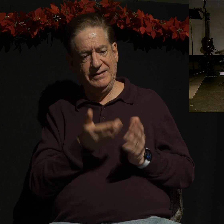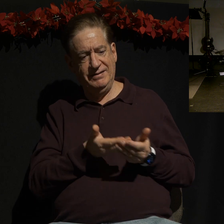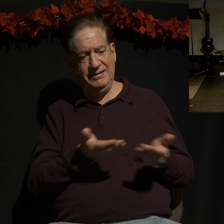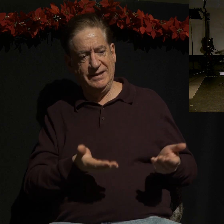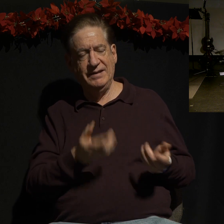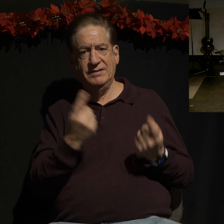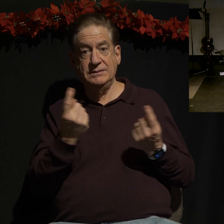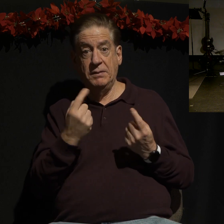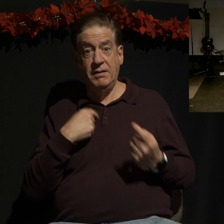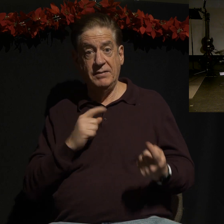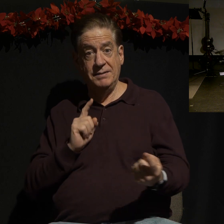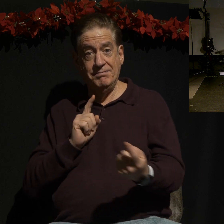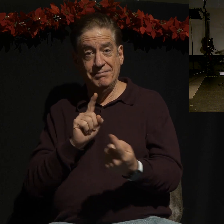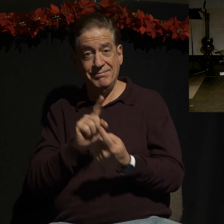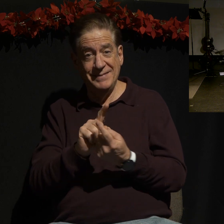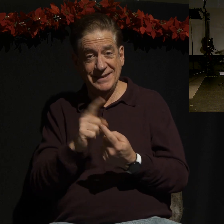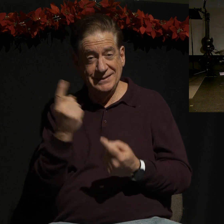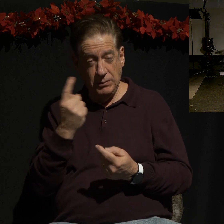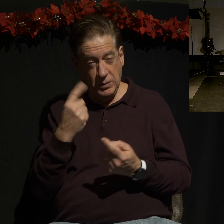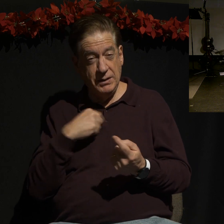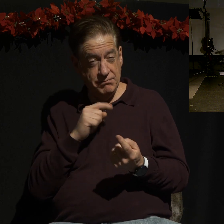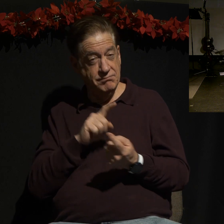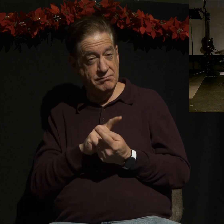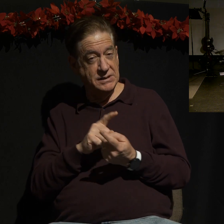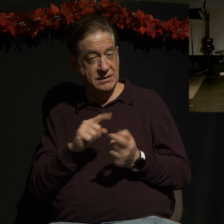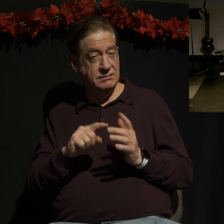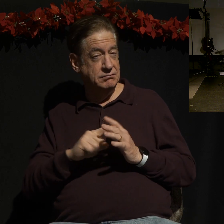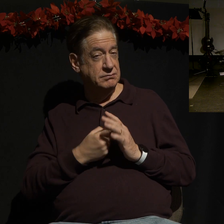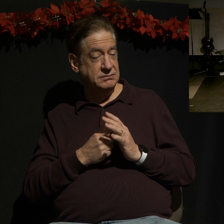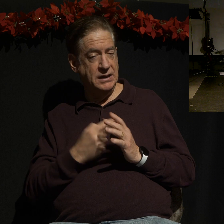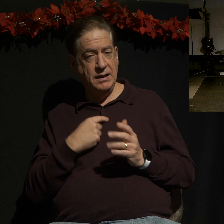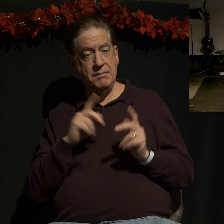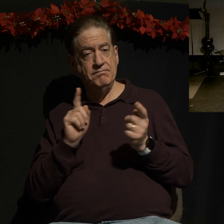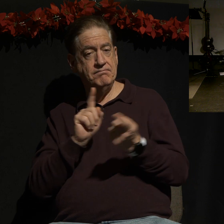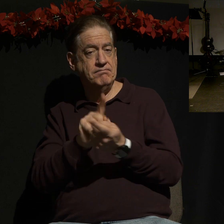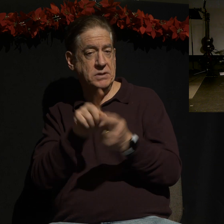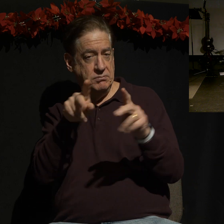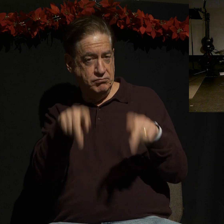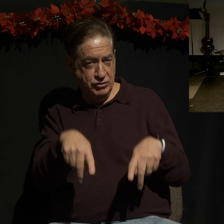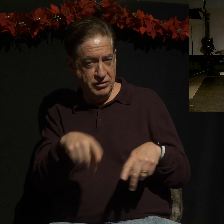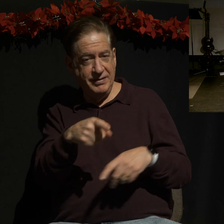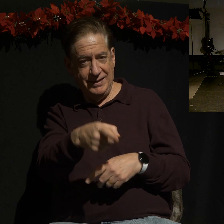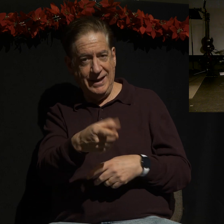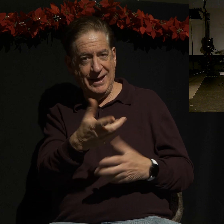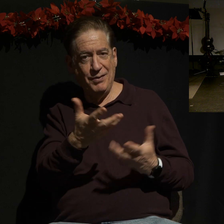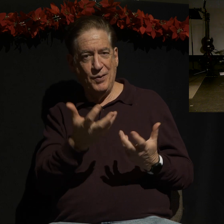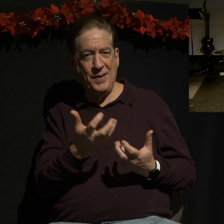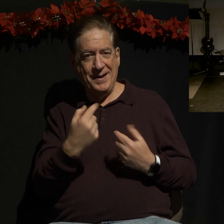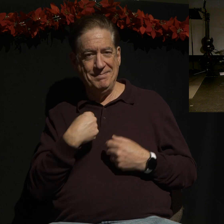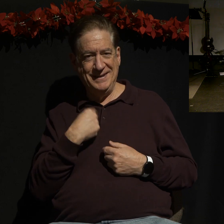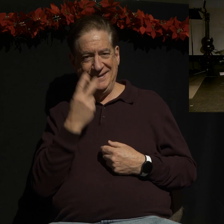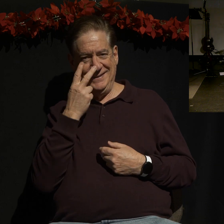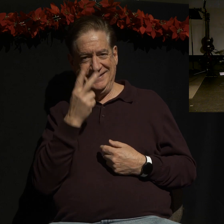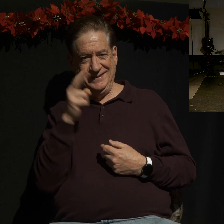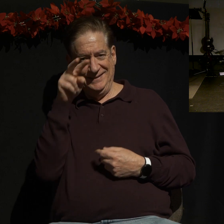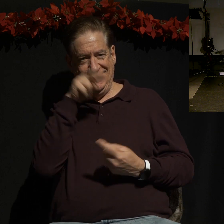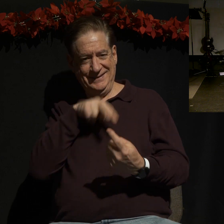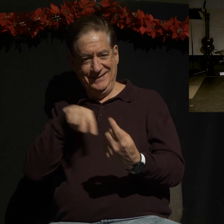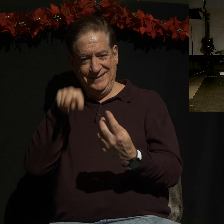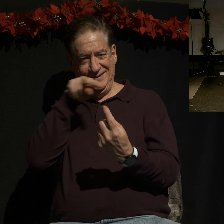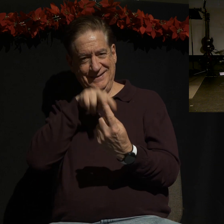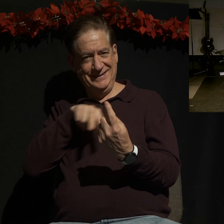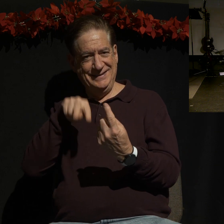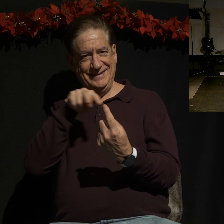meet somebody, when I initially meet somebody, I meet the person who they want me to see, right? But as I get to